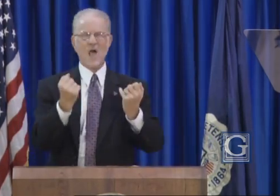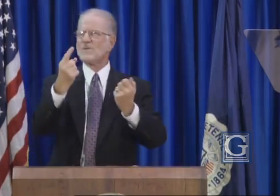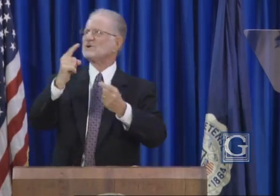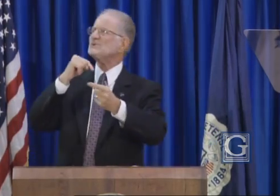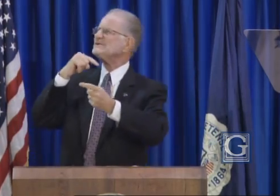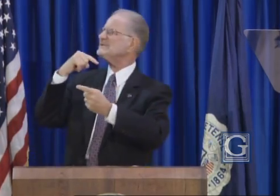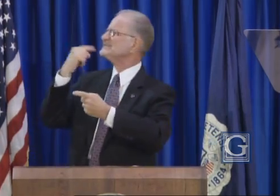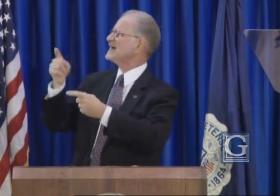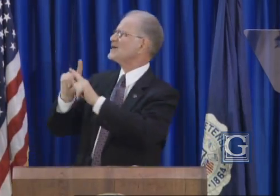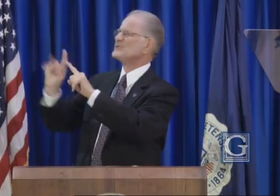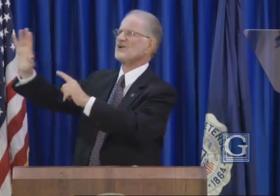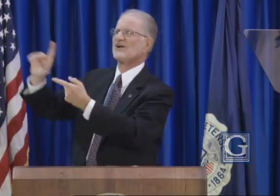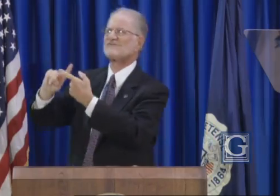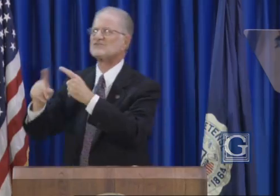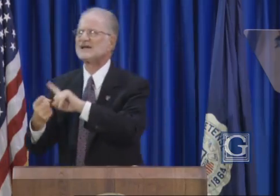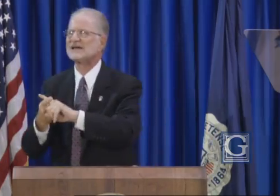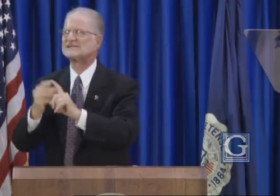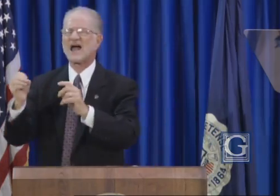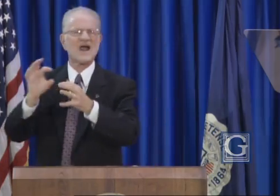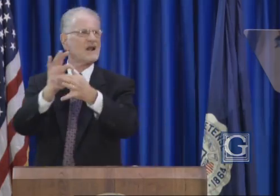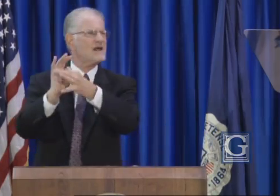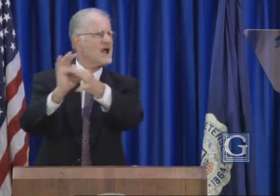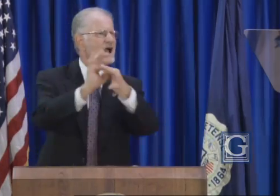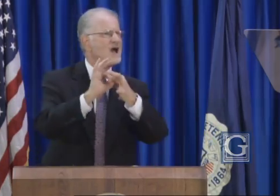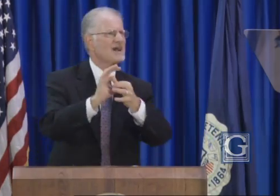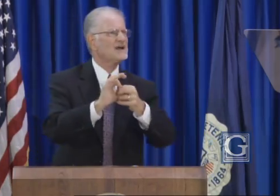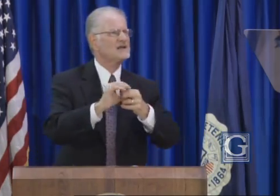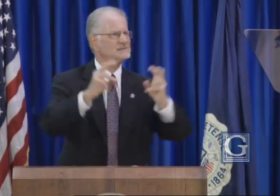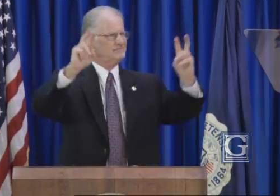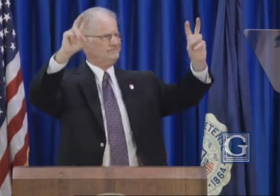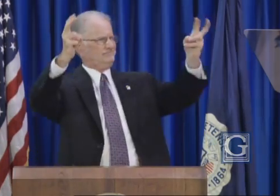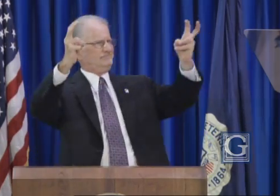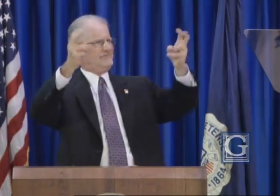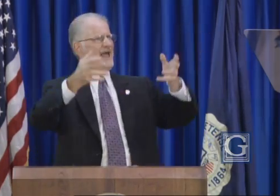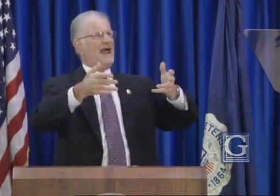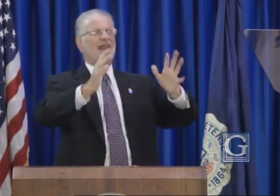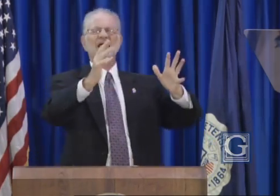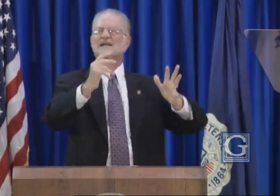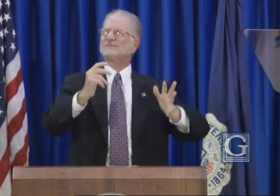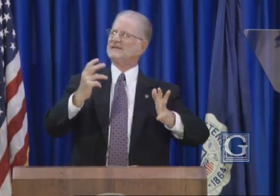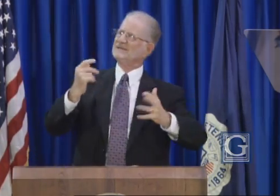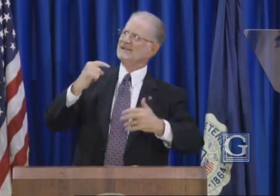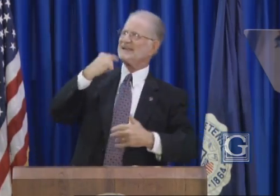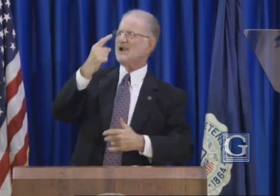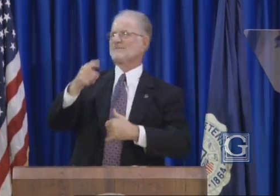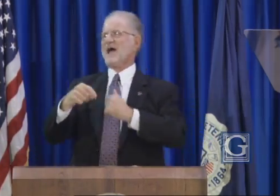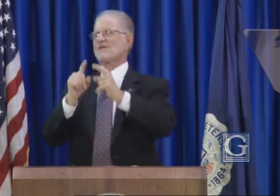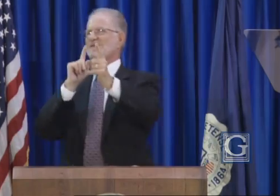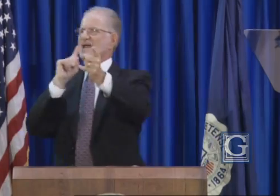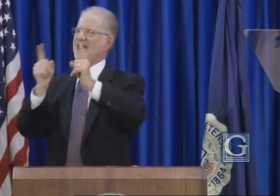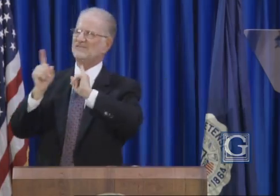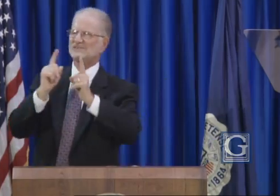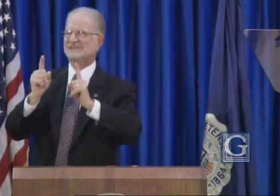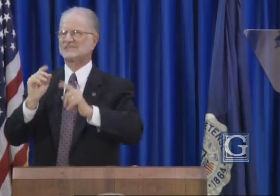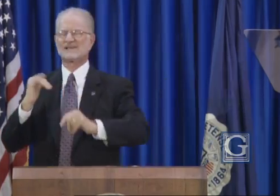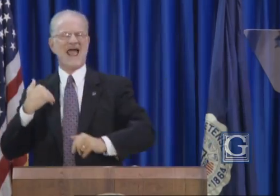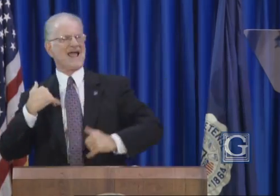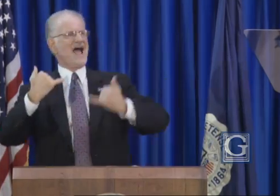When you leave today, I want you to say to your friends and colleagues, let me tell you about a